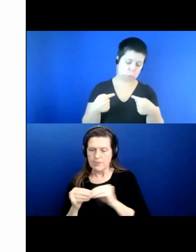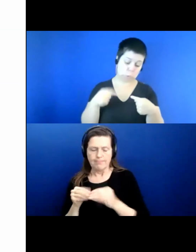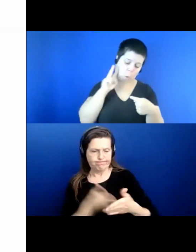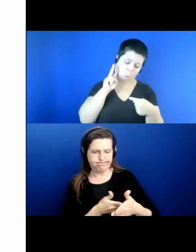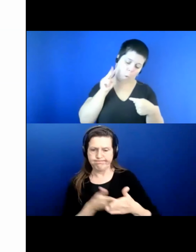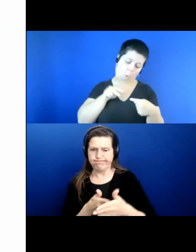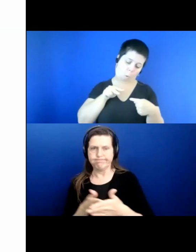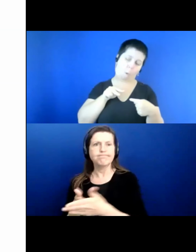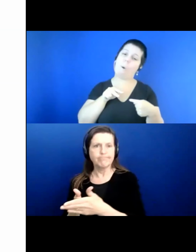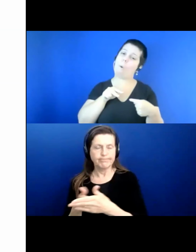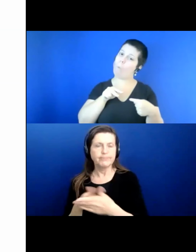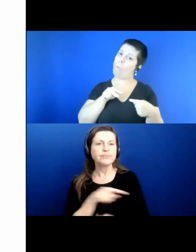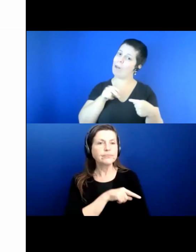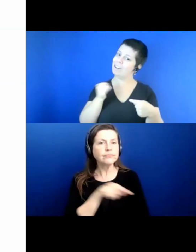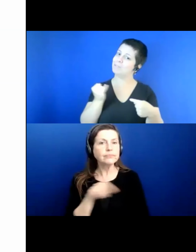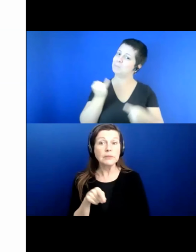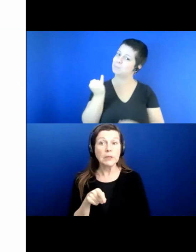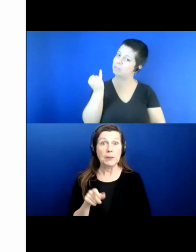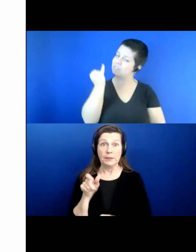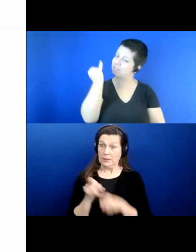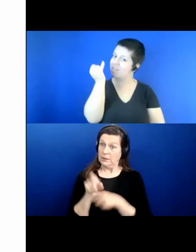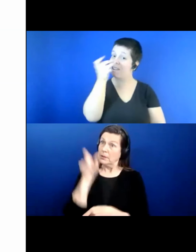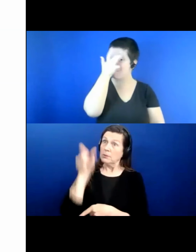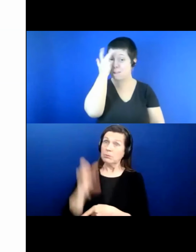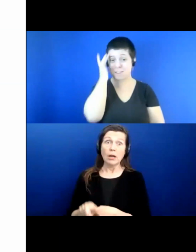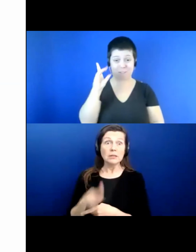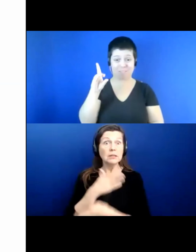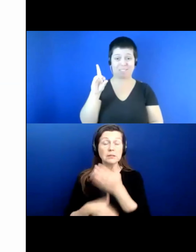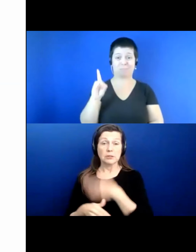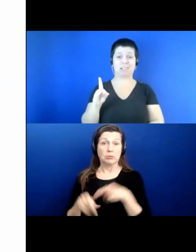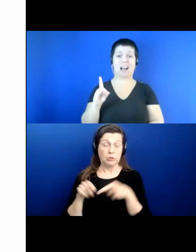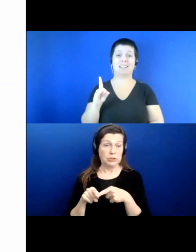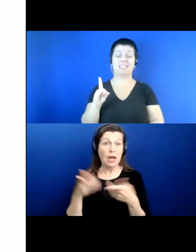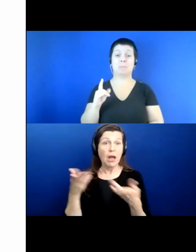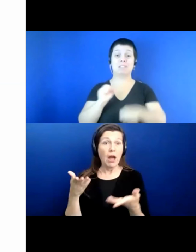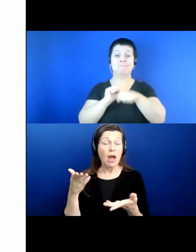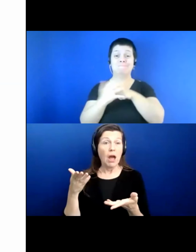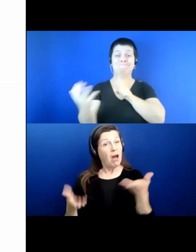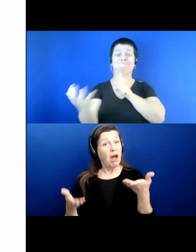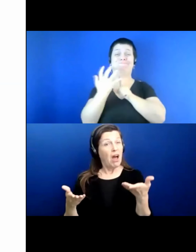Persons with disabilities are being disproportionately impacted by COVID-19,